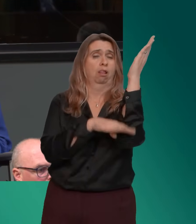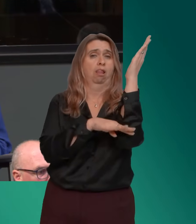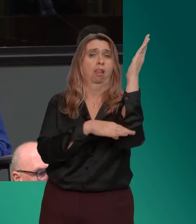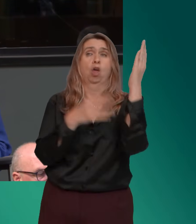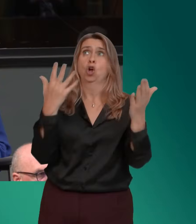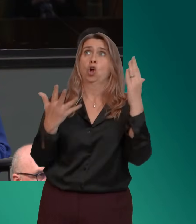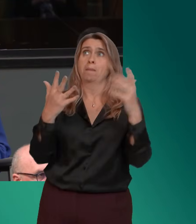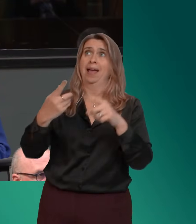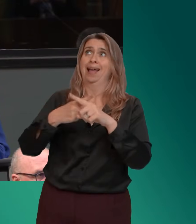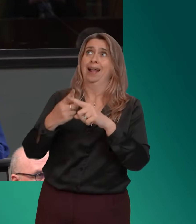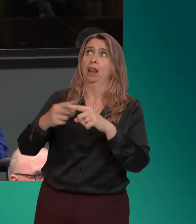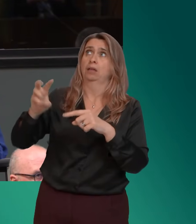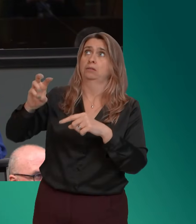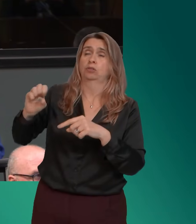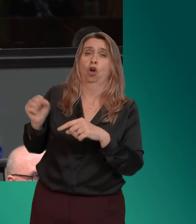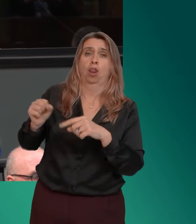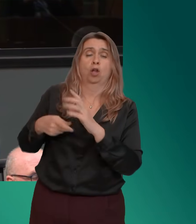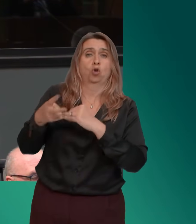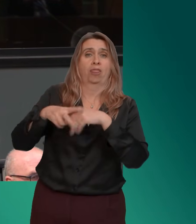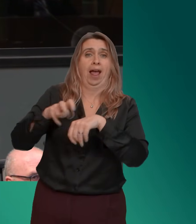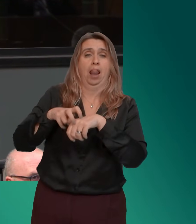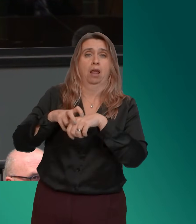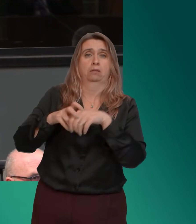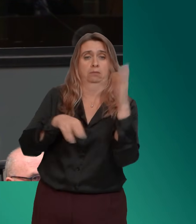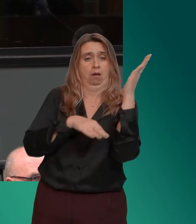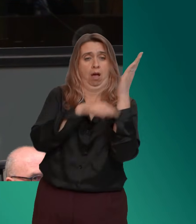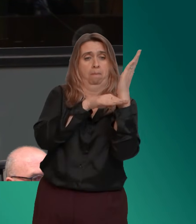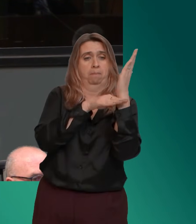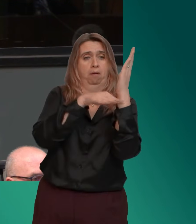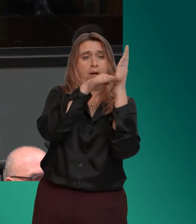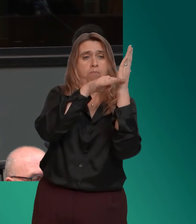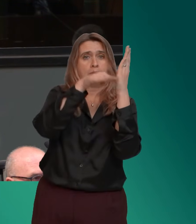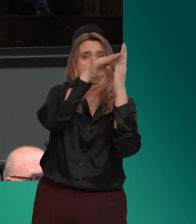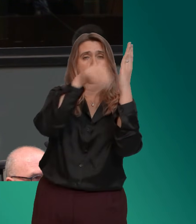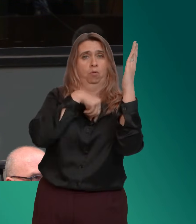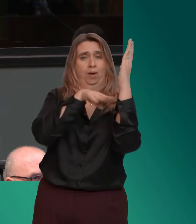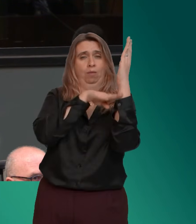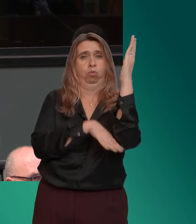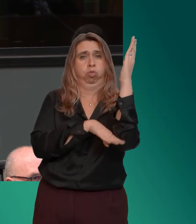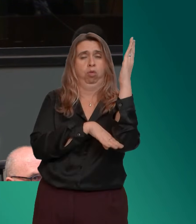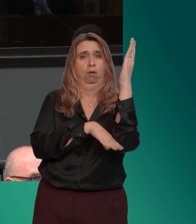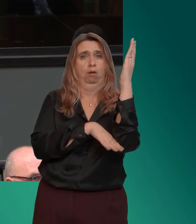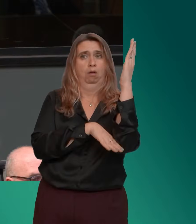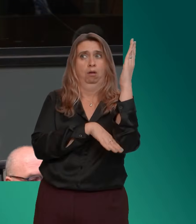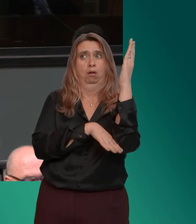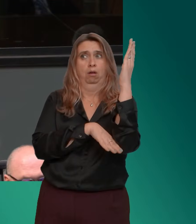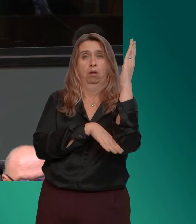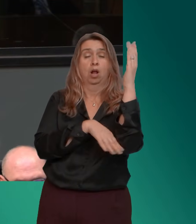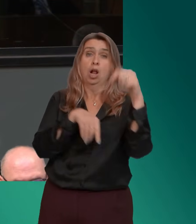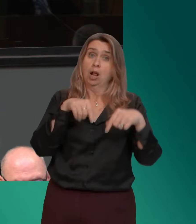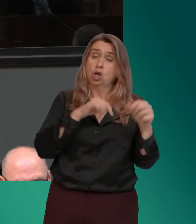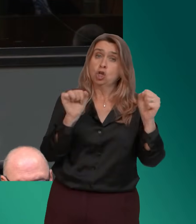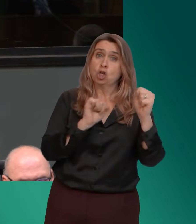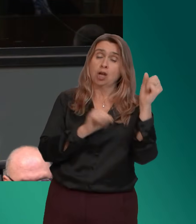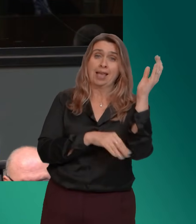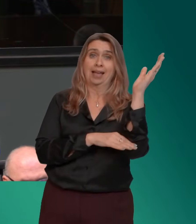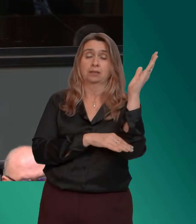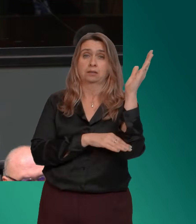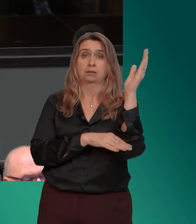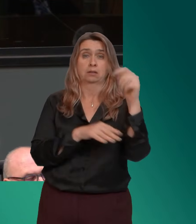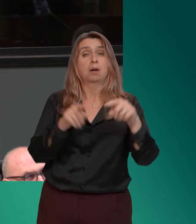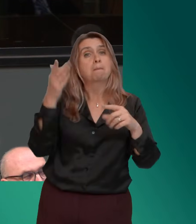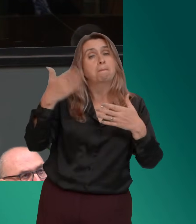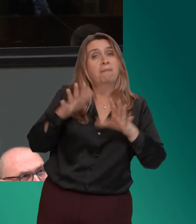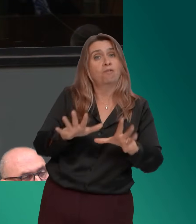all UK nations. Attendance remains below pre-pandemic levels. 1 in 5